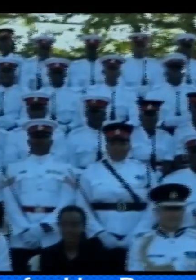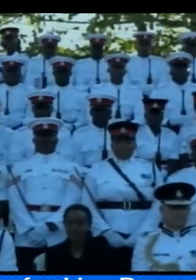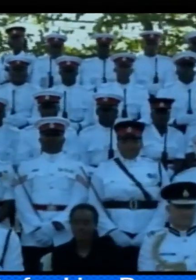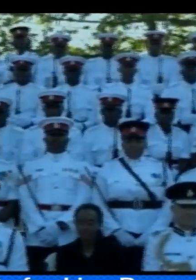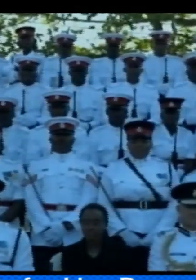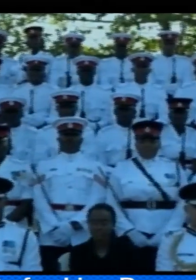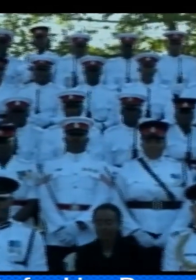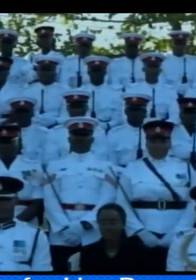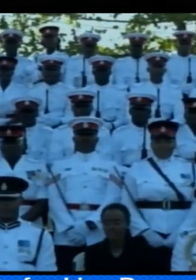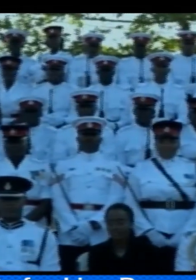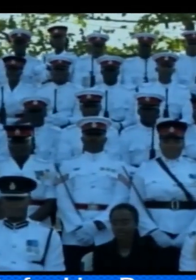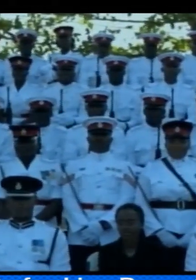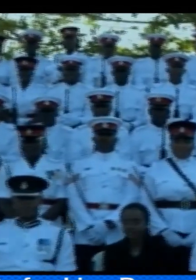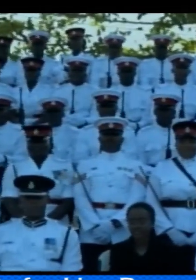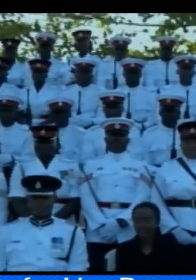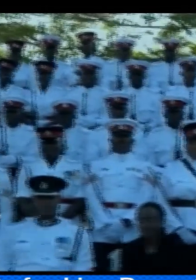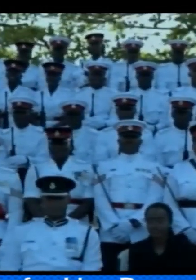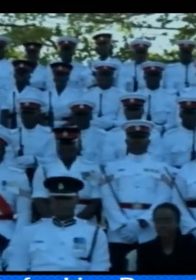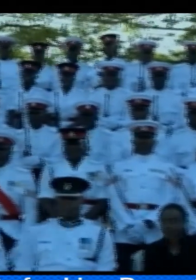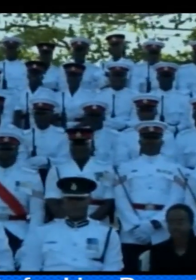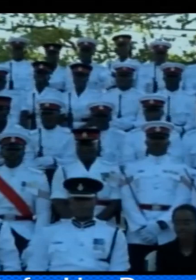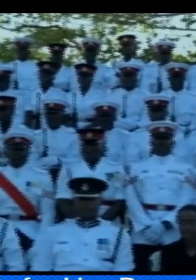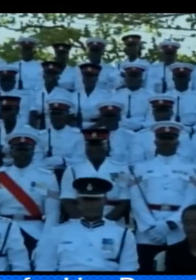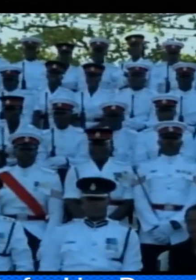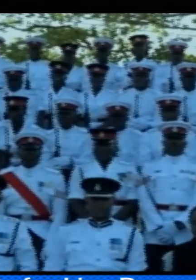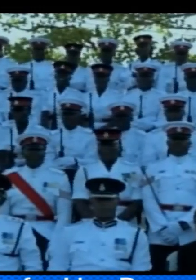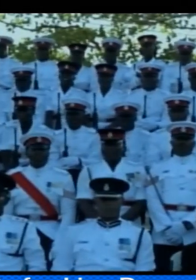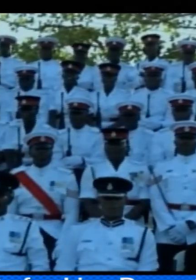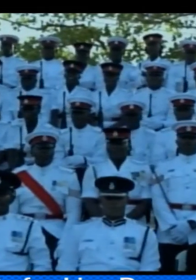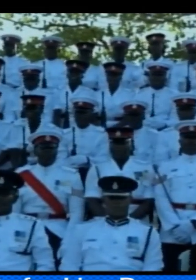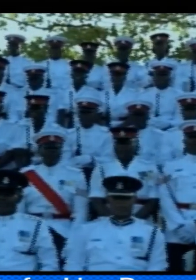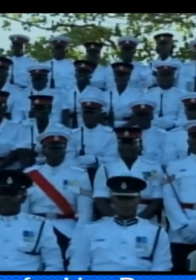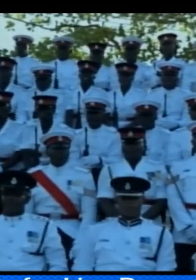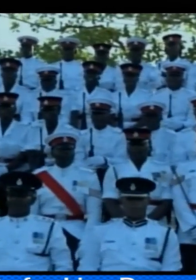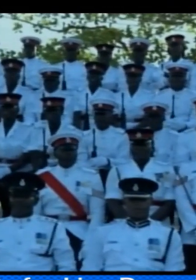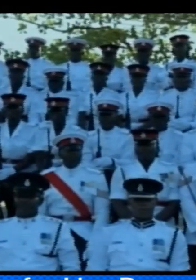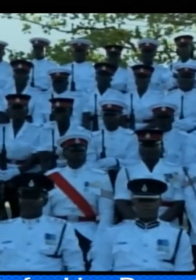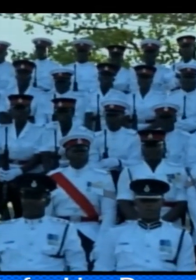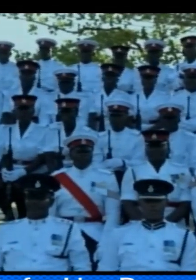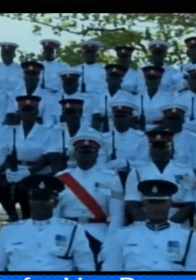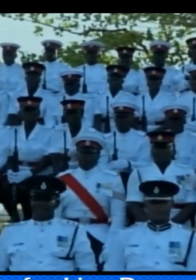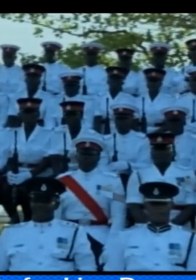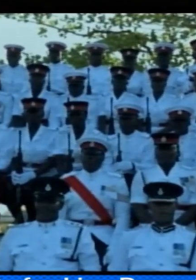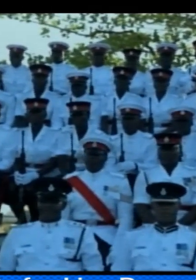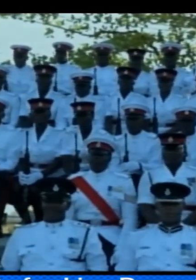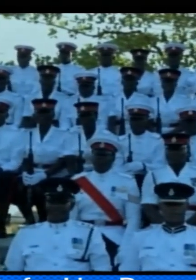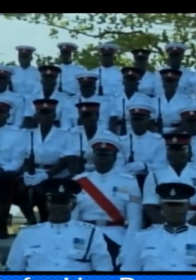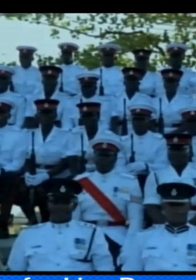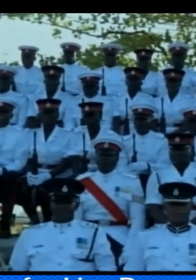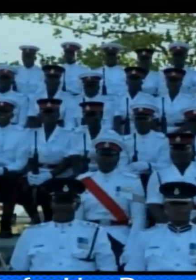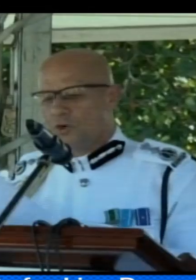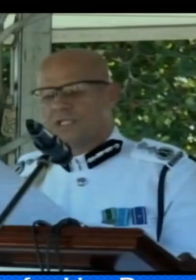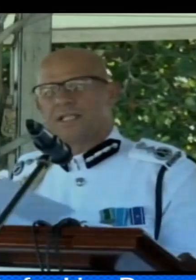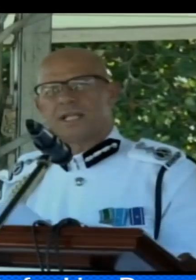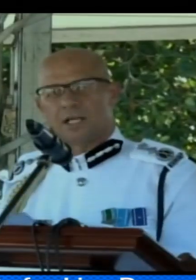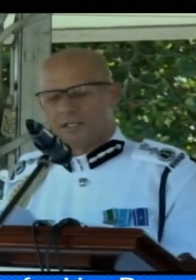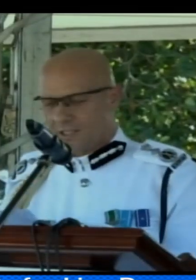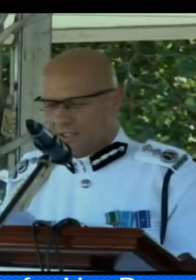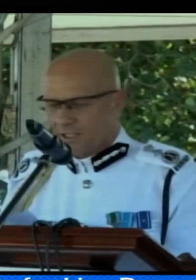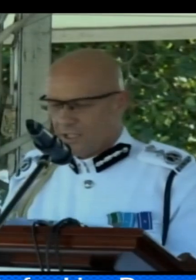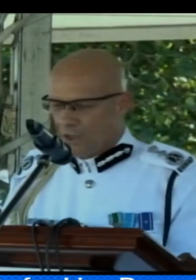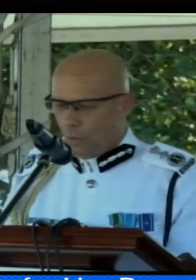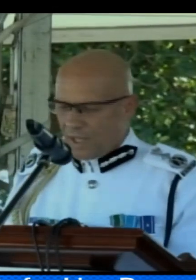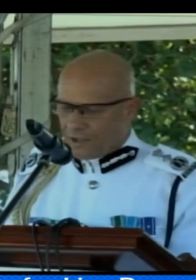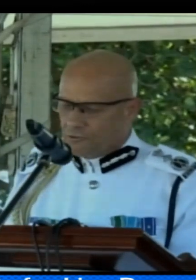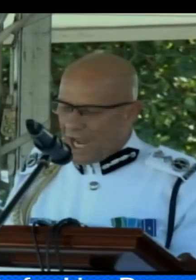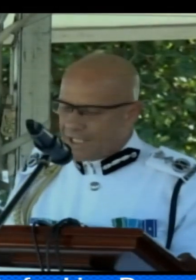that can either generate the desired results or unintended consequences. Remember, each of those